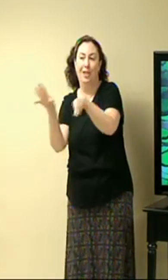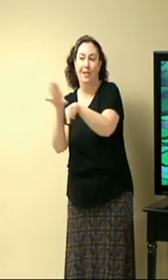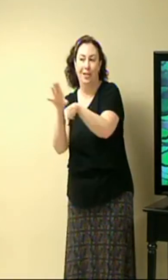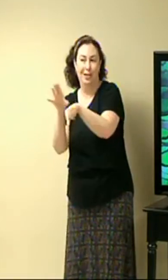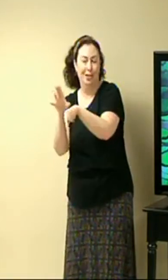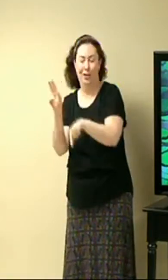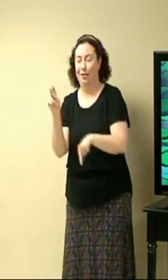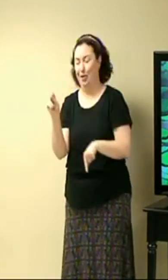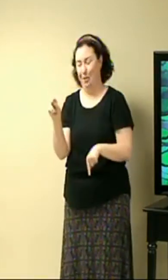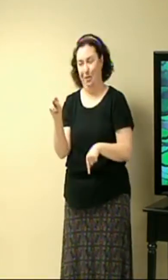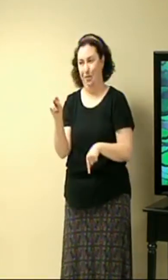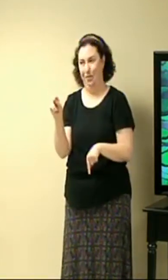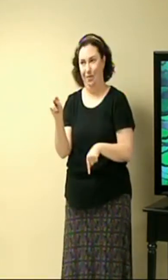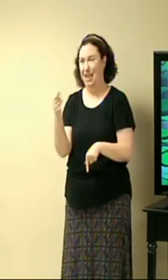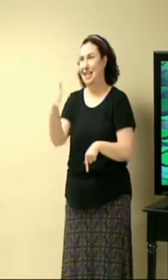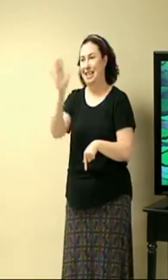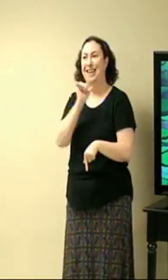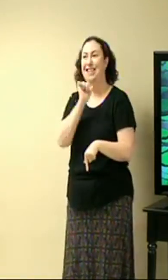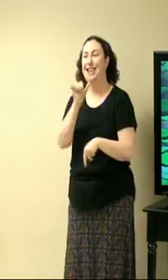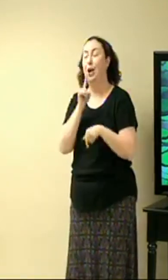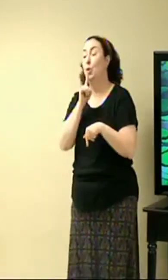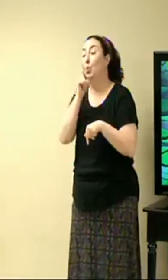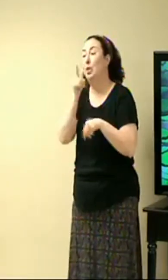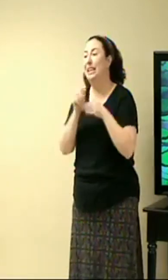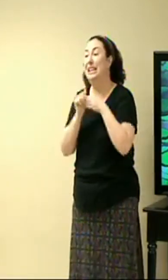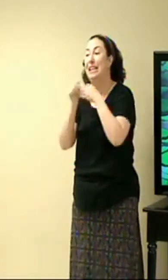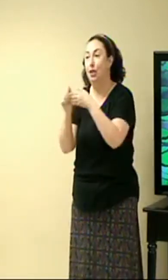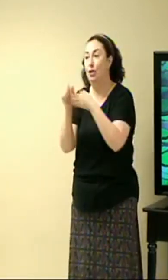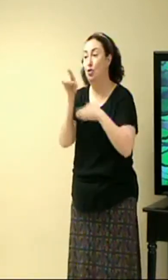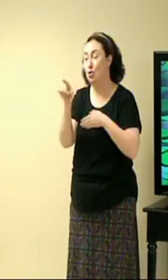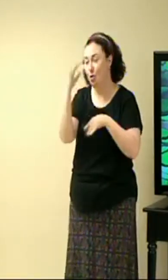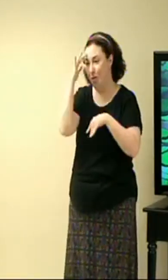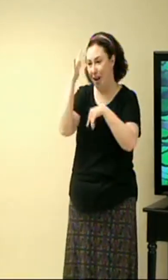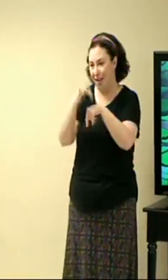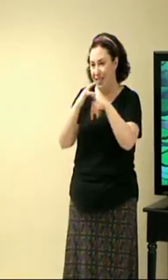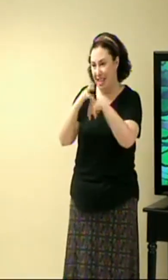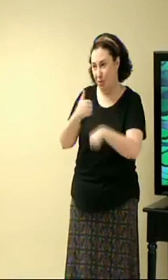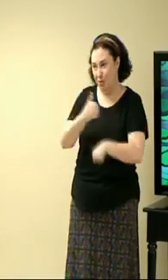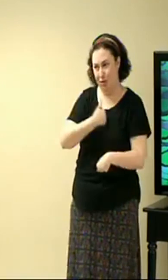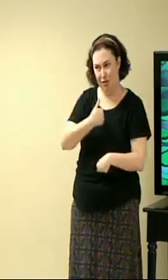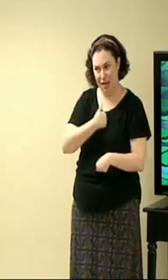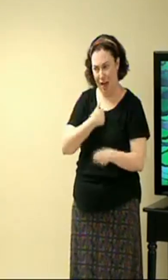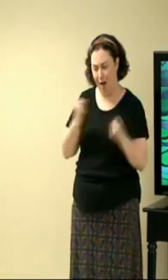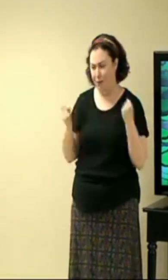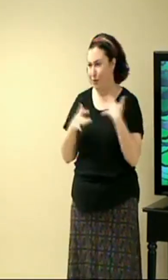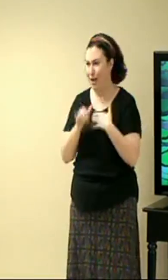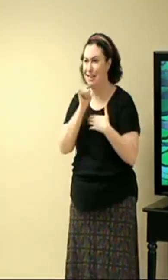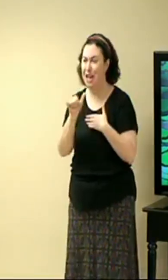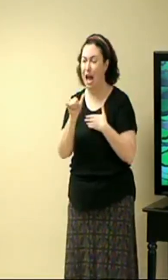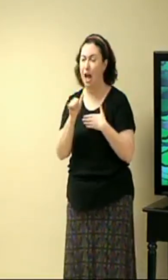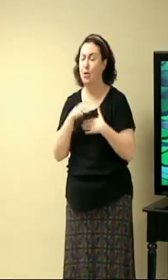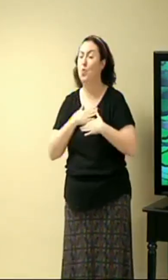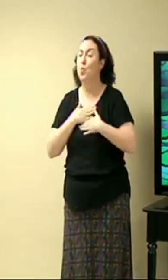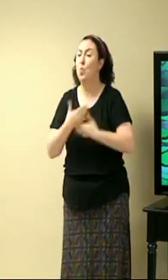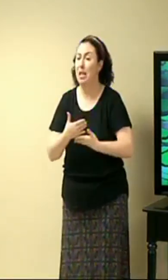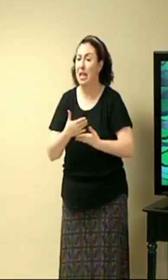yourself and you're too afraid to deal with conflict and be committed to one church